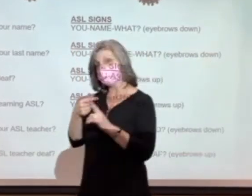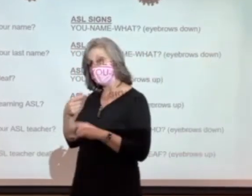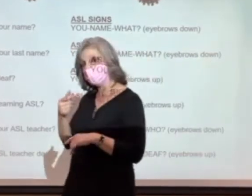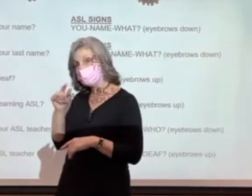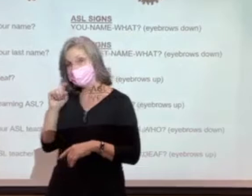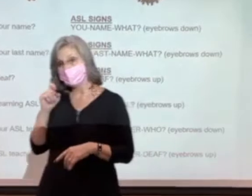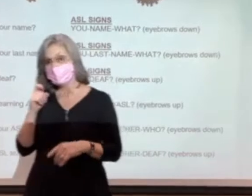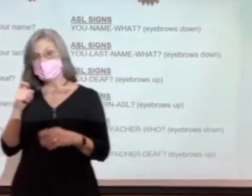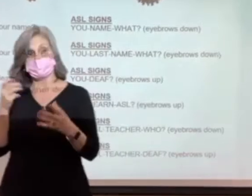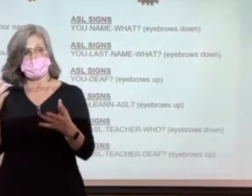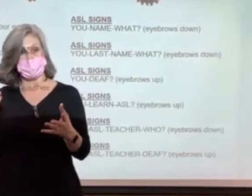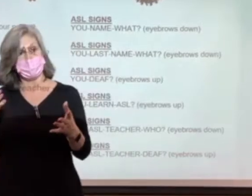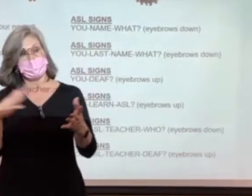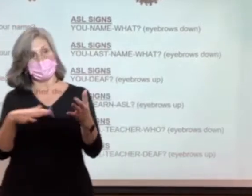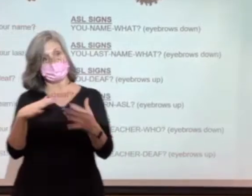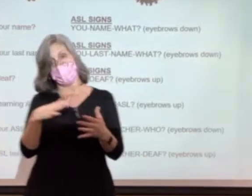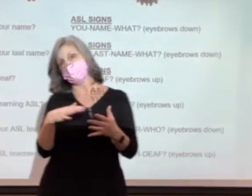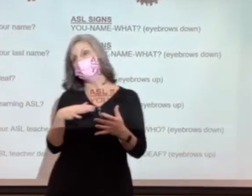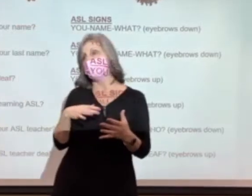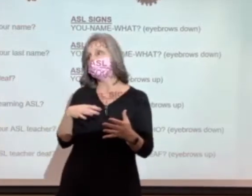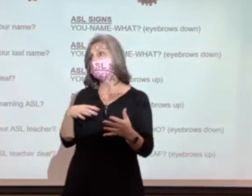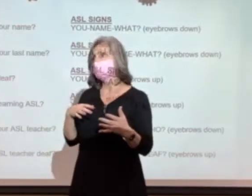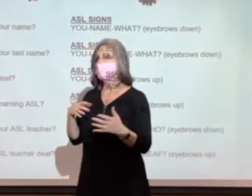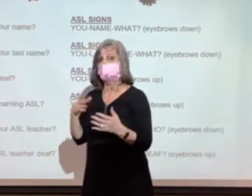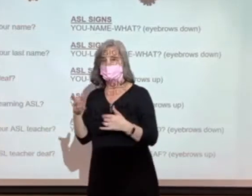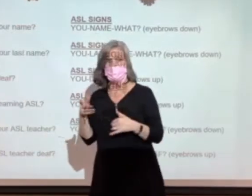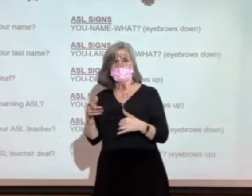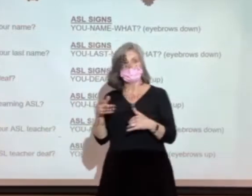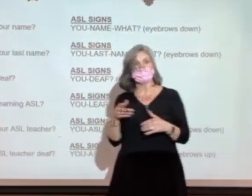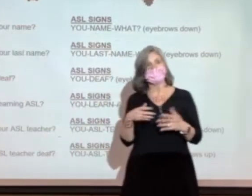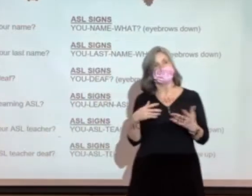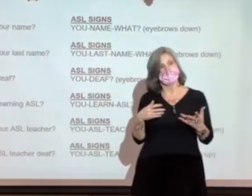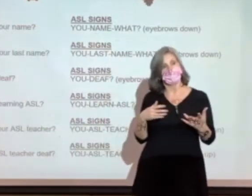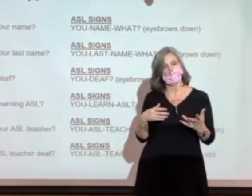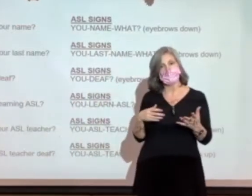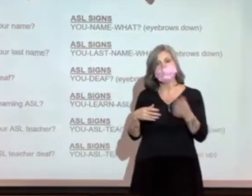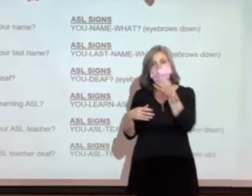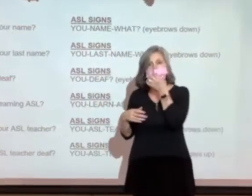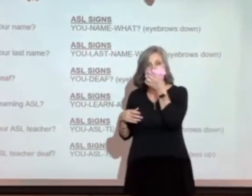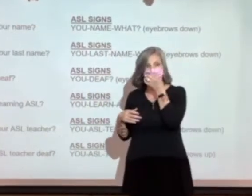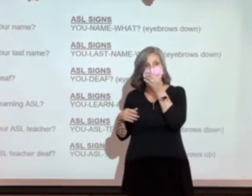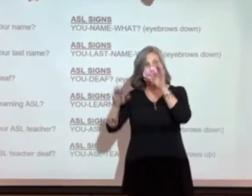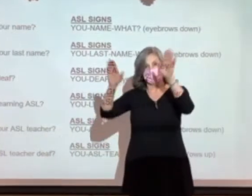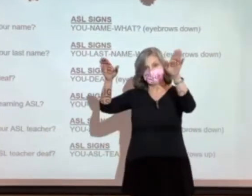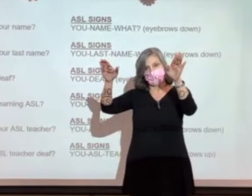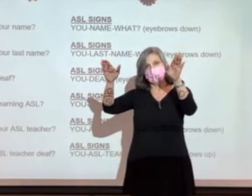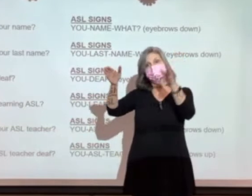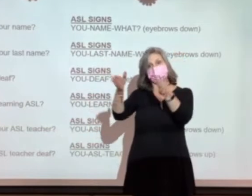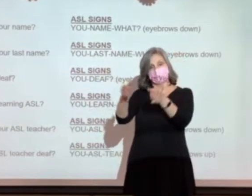TV, there's a show that Marley Matlin does on Apple TV called CODA. And it's the story of deaf parents with a